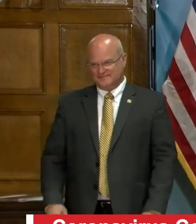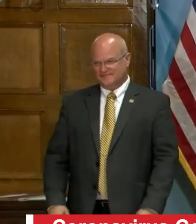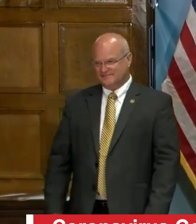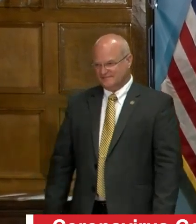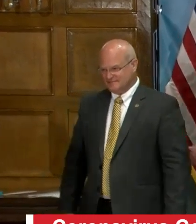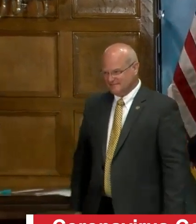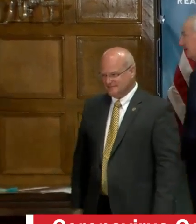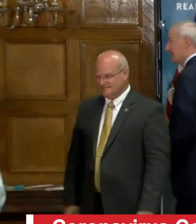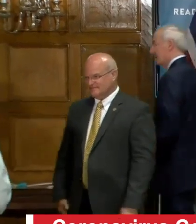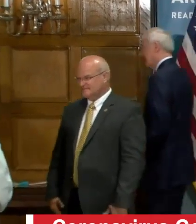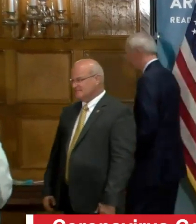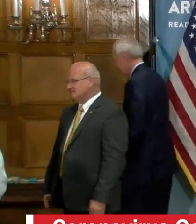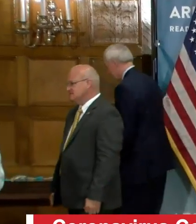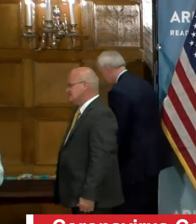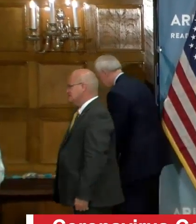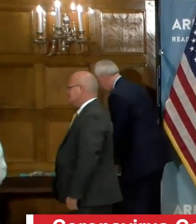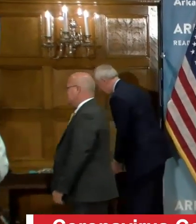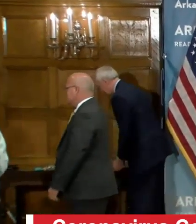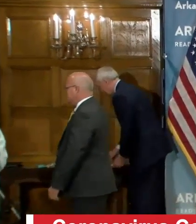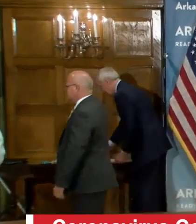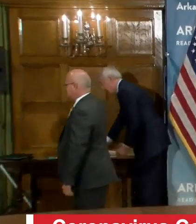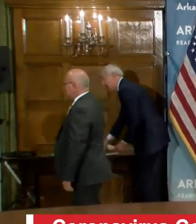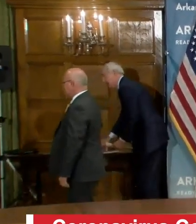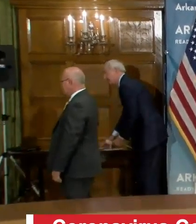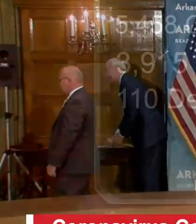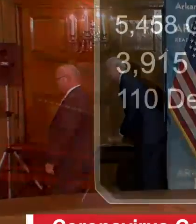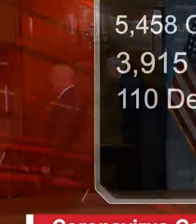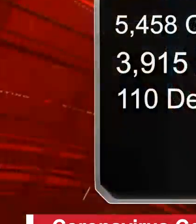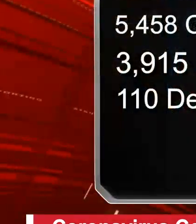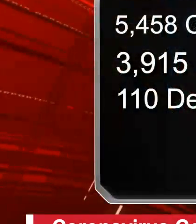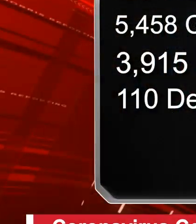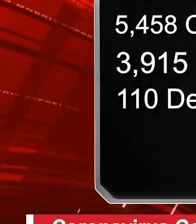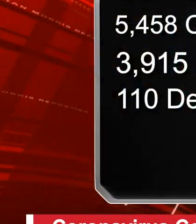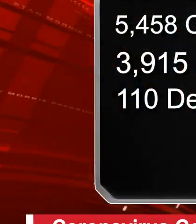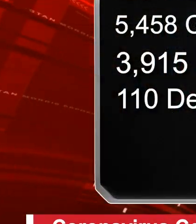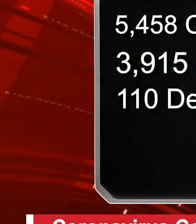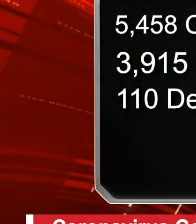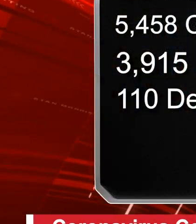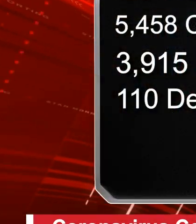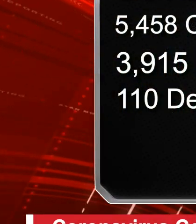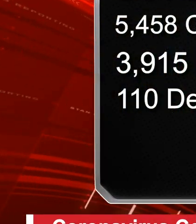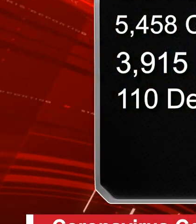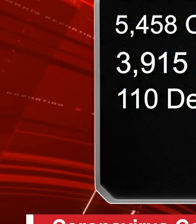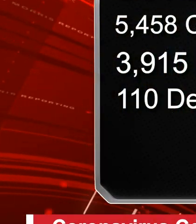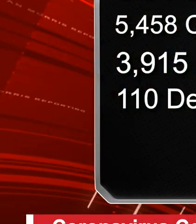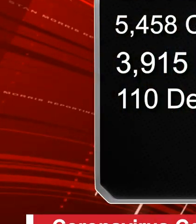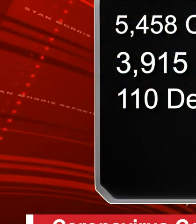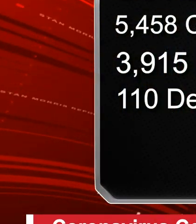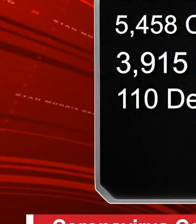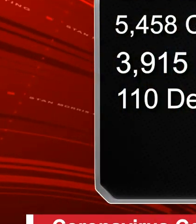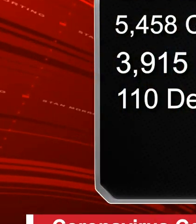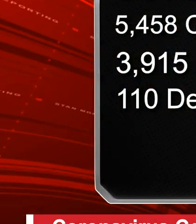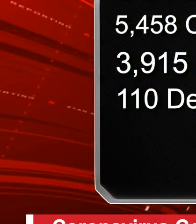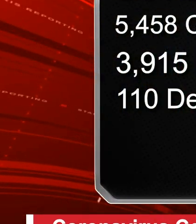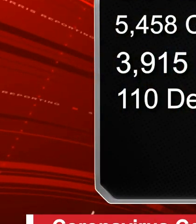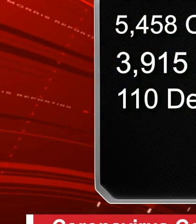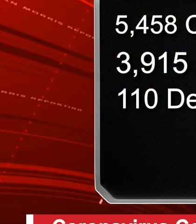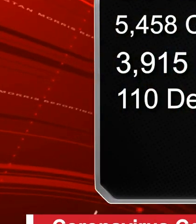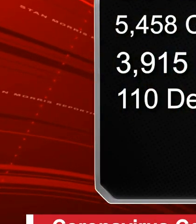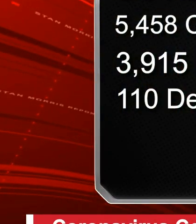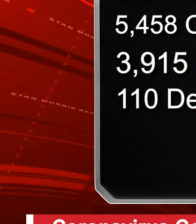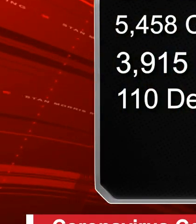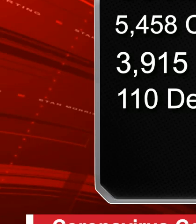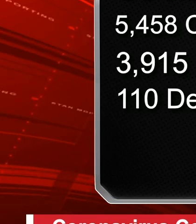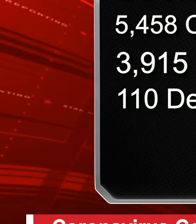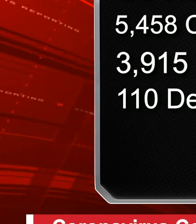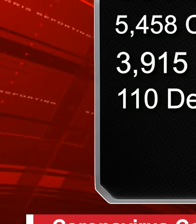the governor giving us an update there, and a little bit of a disparity in the middle of the press conference, as there was a question about if there were 555 or